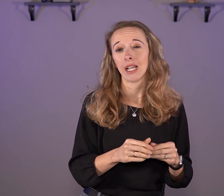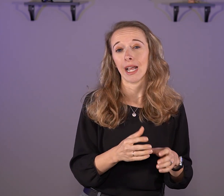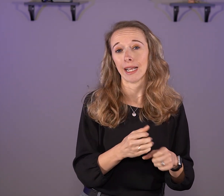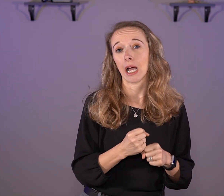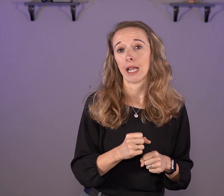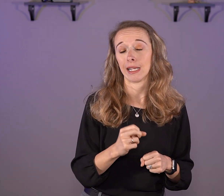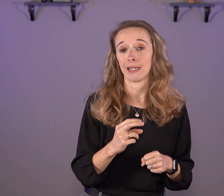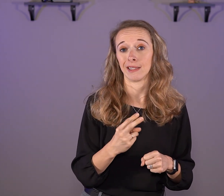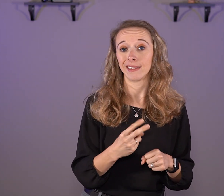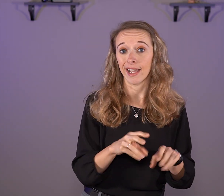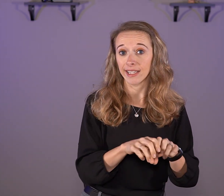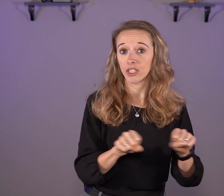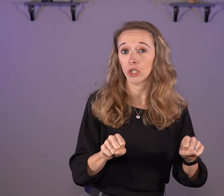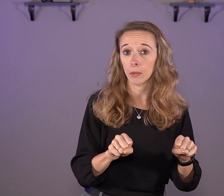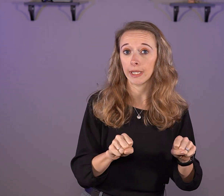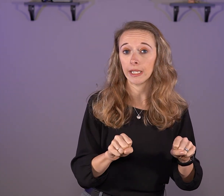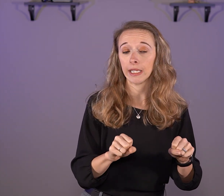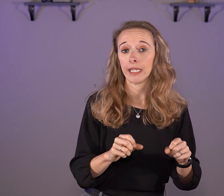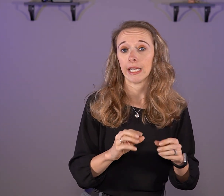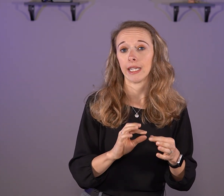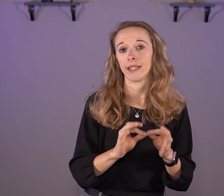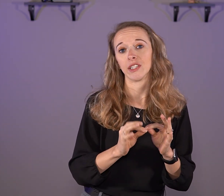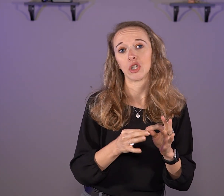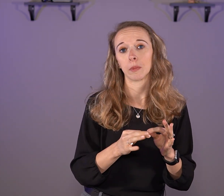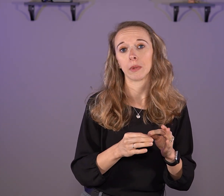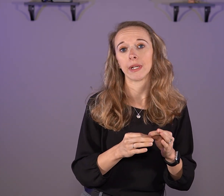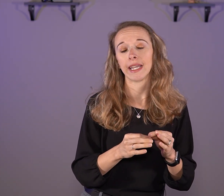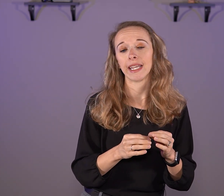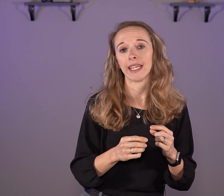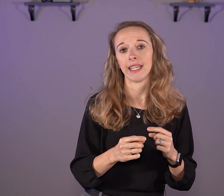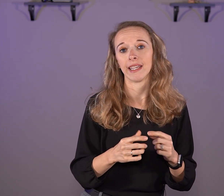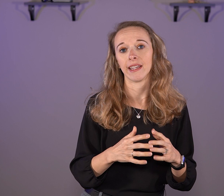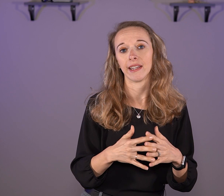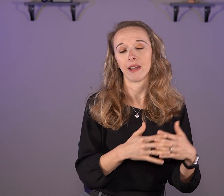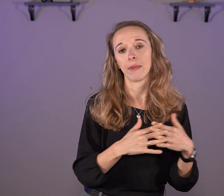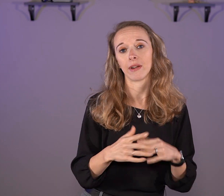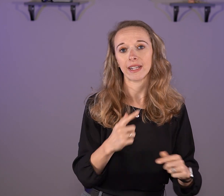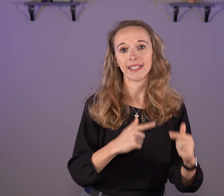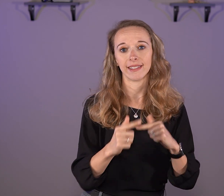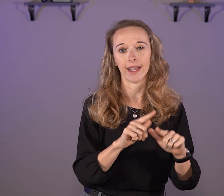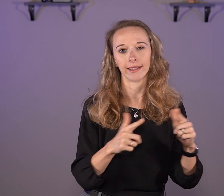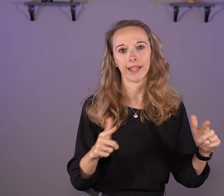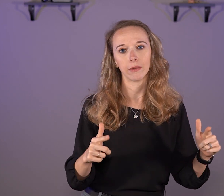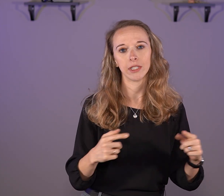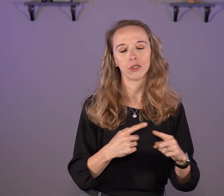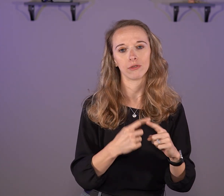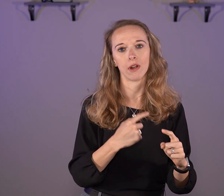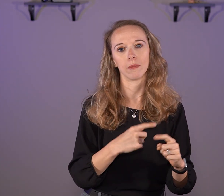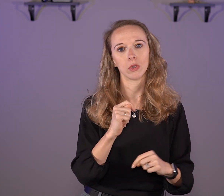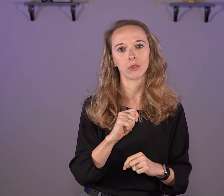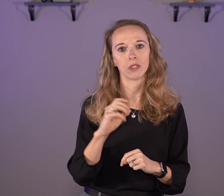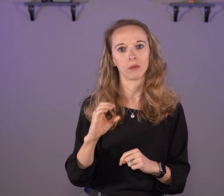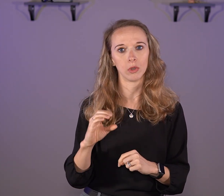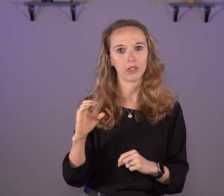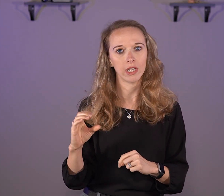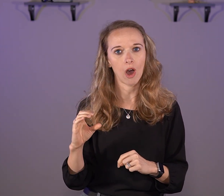I got a second degree in interpreting in American Sign Language from Tulsa Community